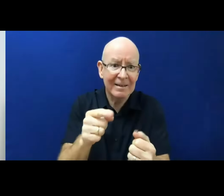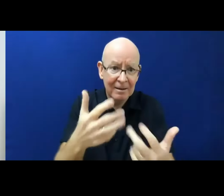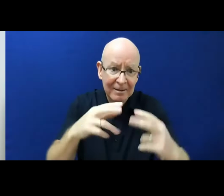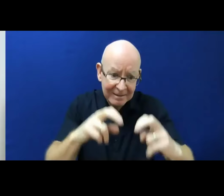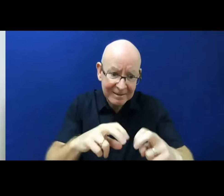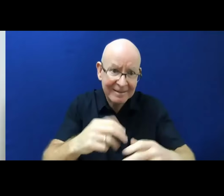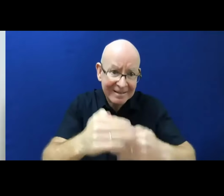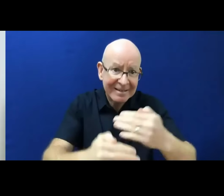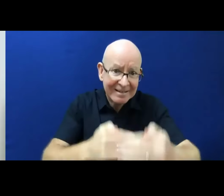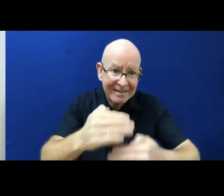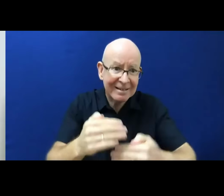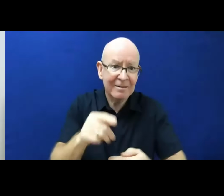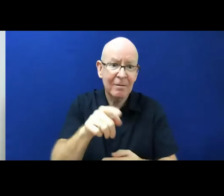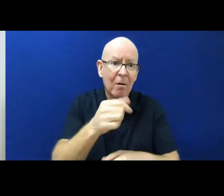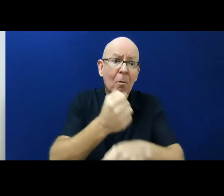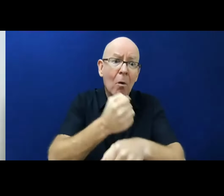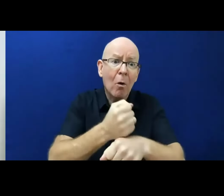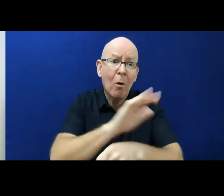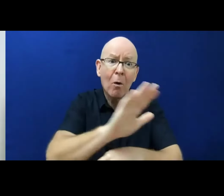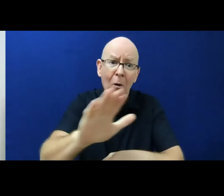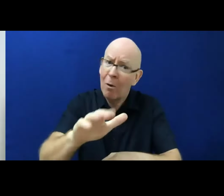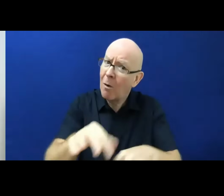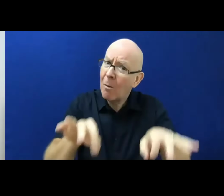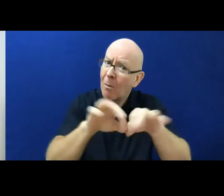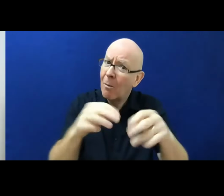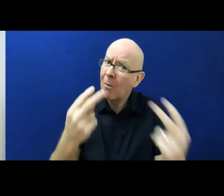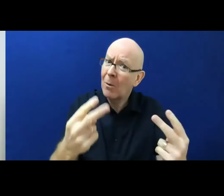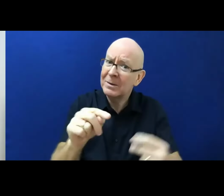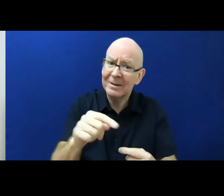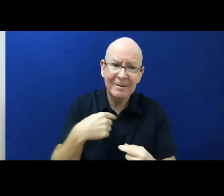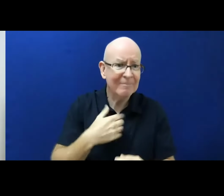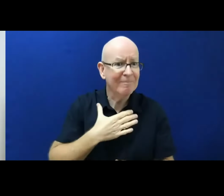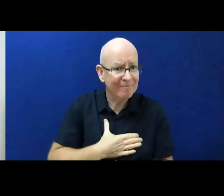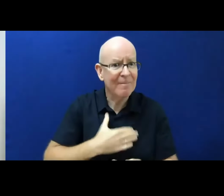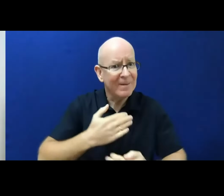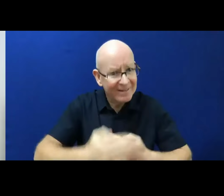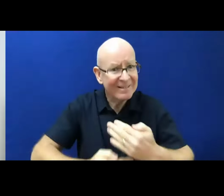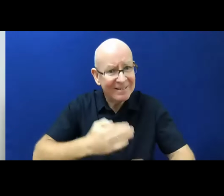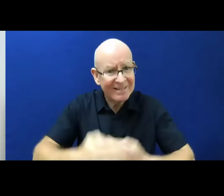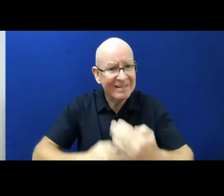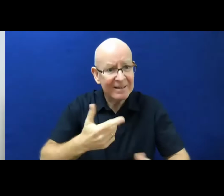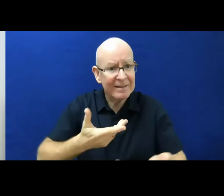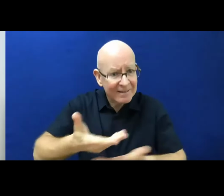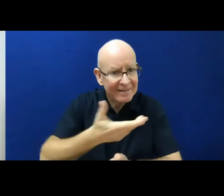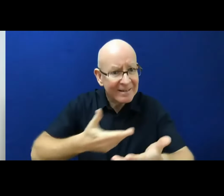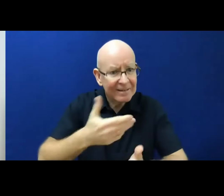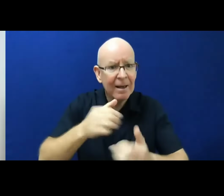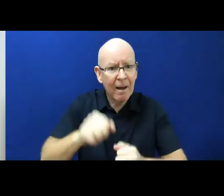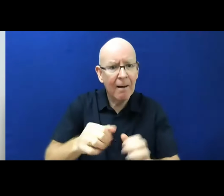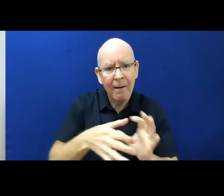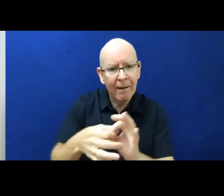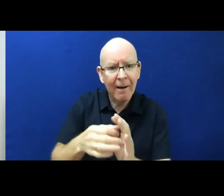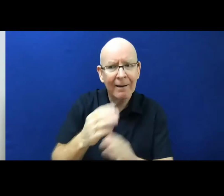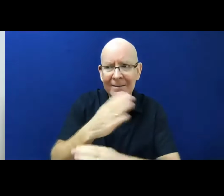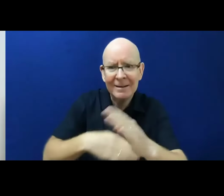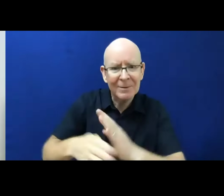policies that are currently discriminating against persons with disabilities. There is huge areas of work, and every single area that I can think